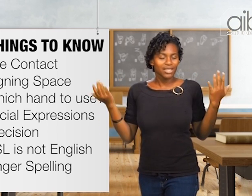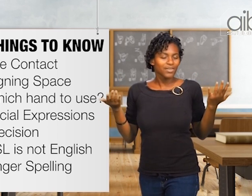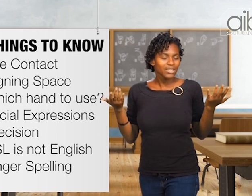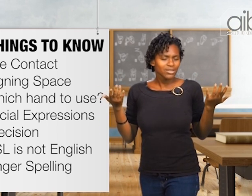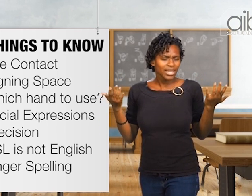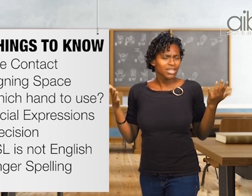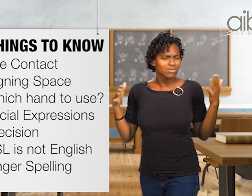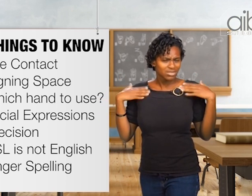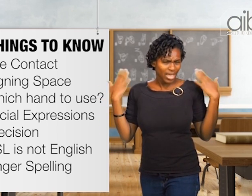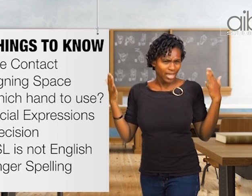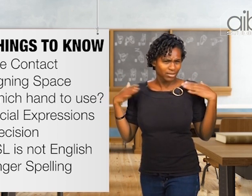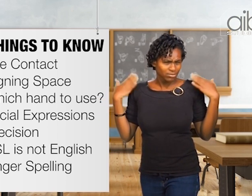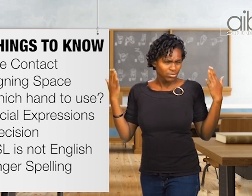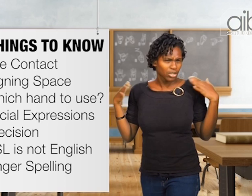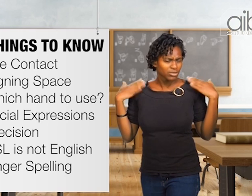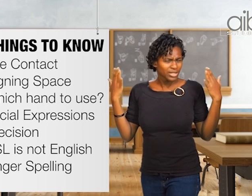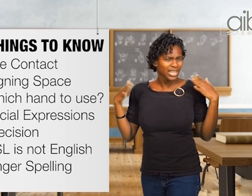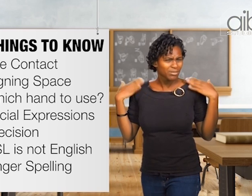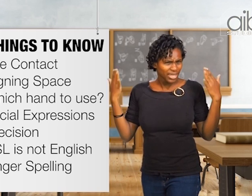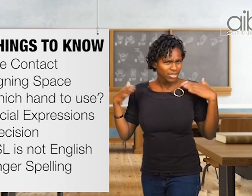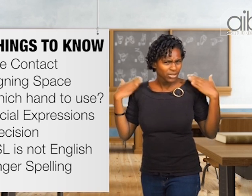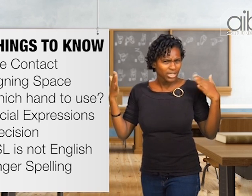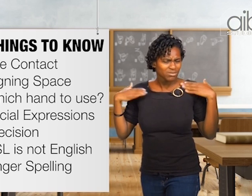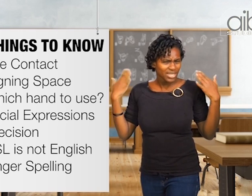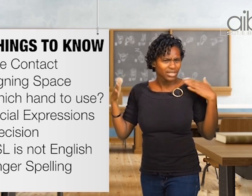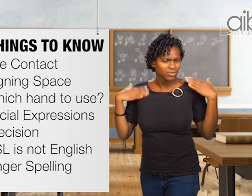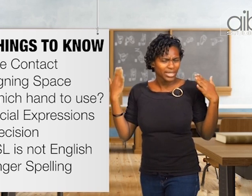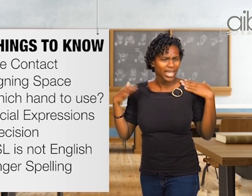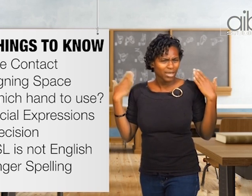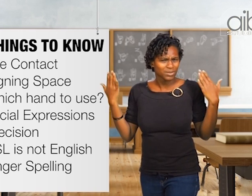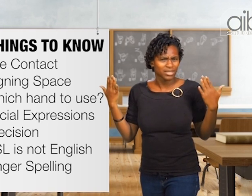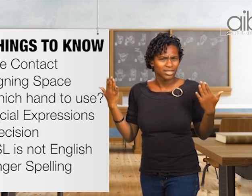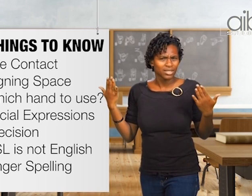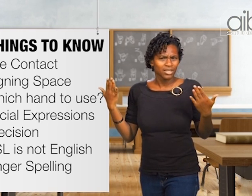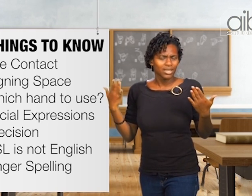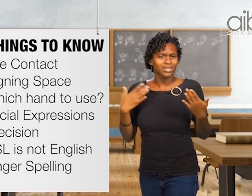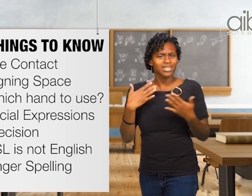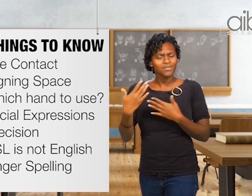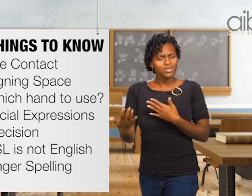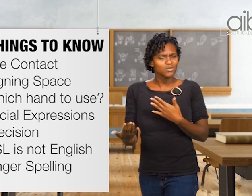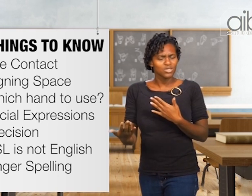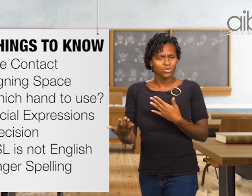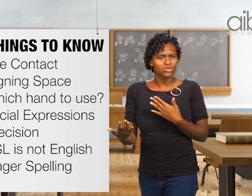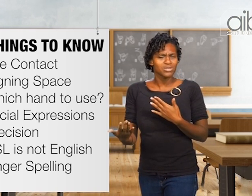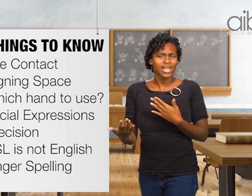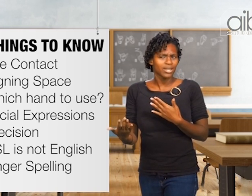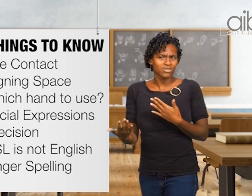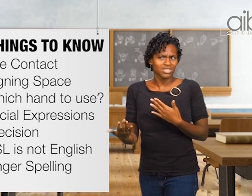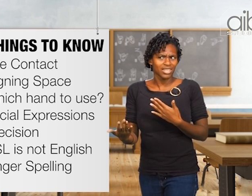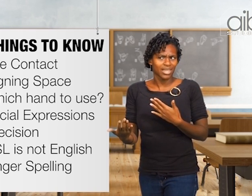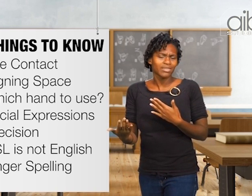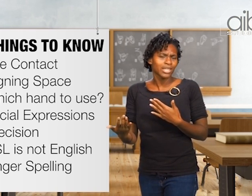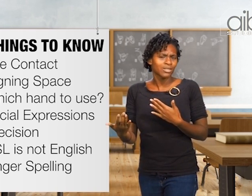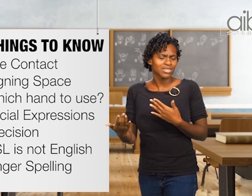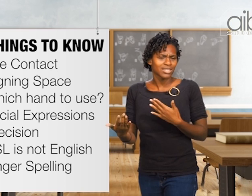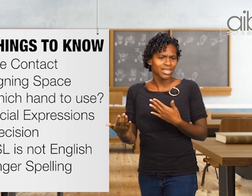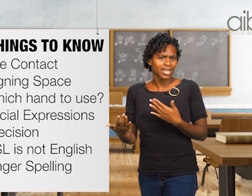if I look like I'm sad, or I look like I'm angry and I'm signing away happy, a deaf individual do not understand that. They either think that